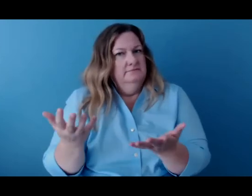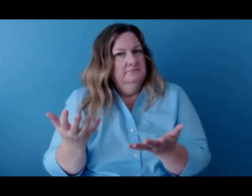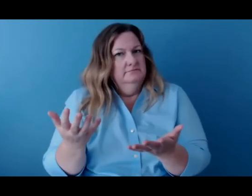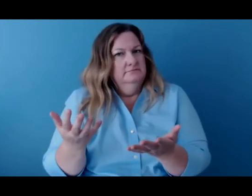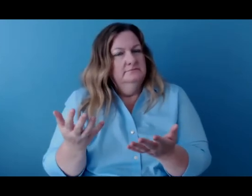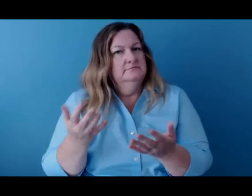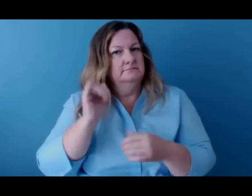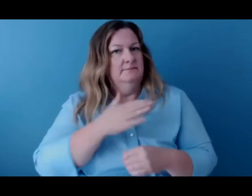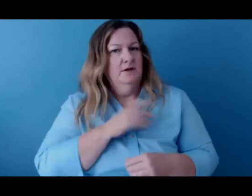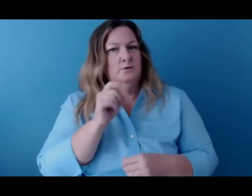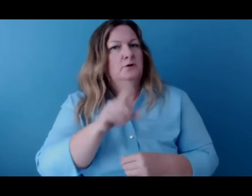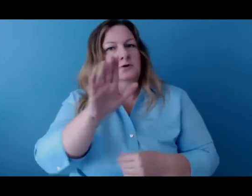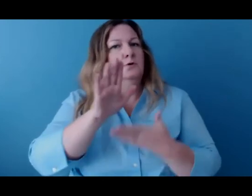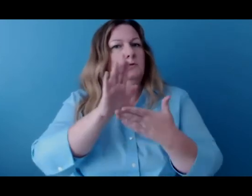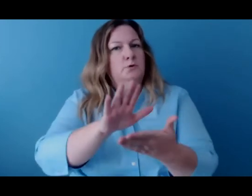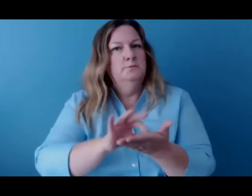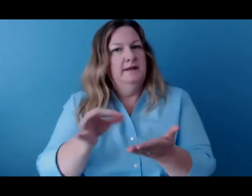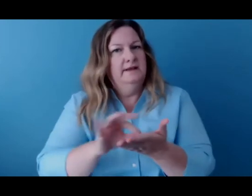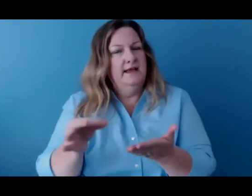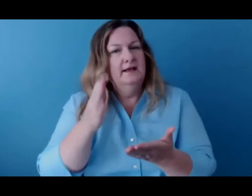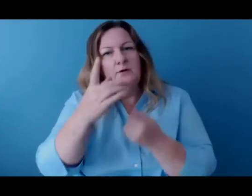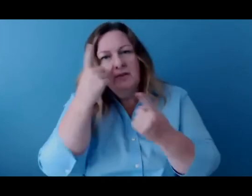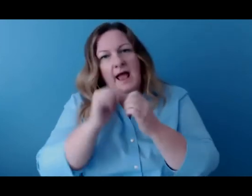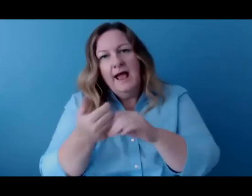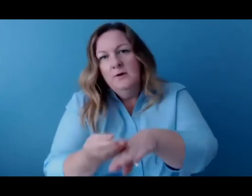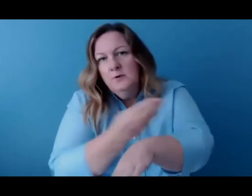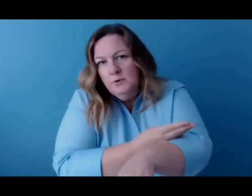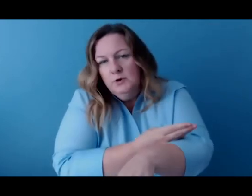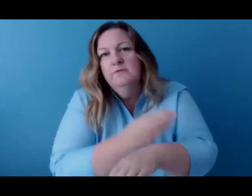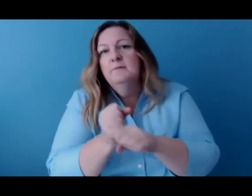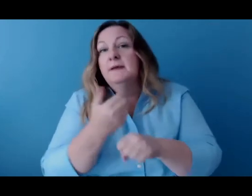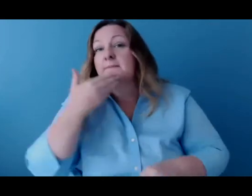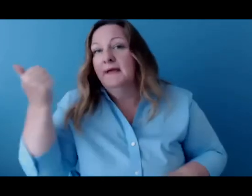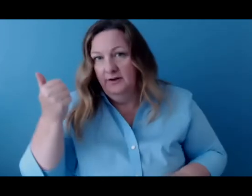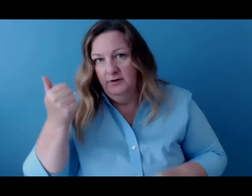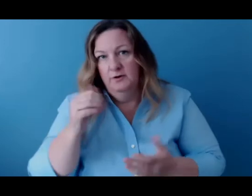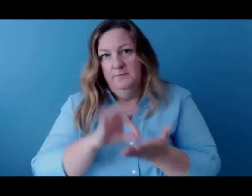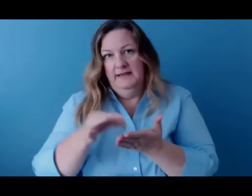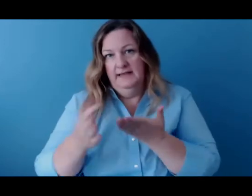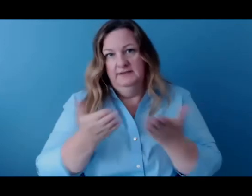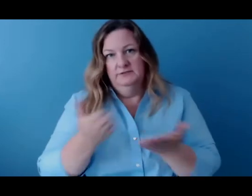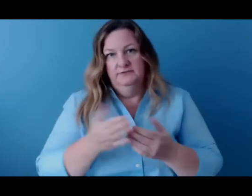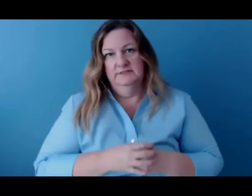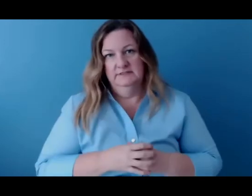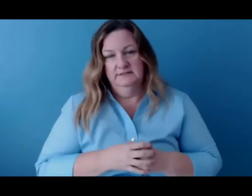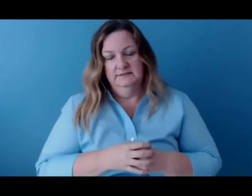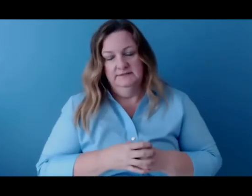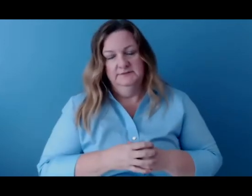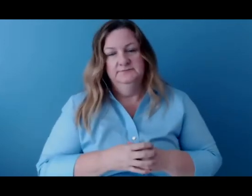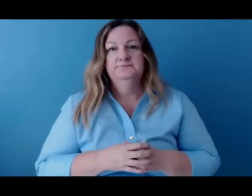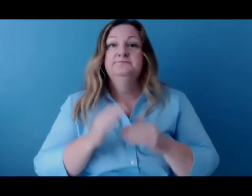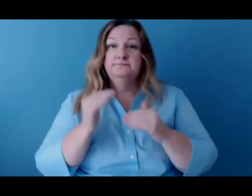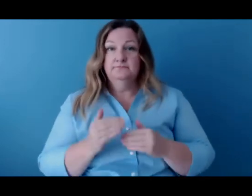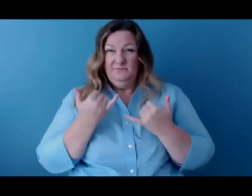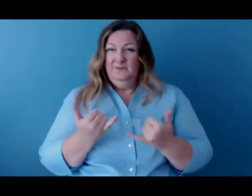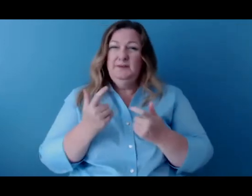really that's the question. What's your approach to Medicaid? And do you have thoughts on how we can improve and maybe make it better? Yeah. What we have in Medicaid right now, the biggest issue we